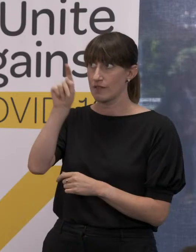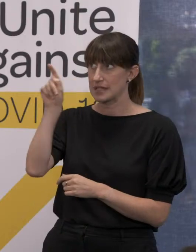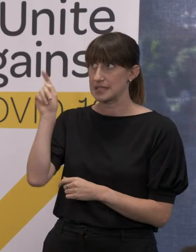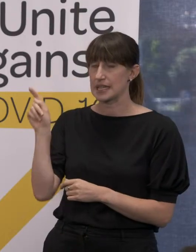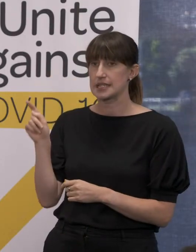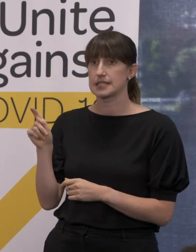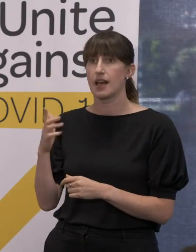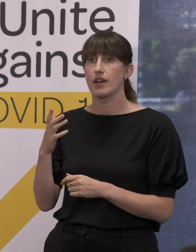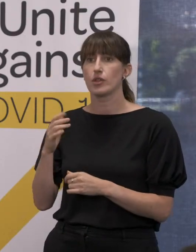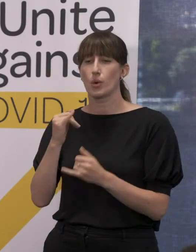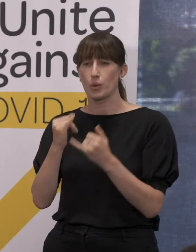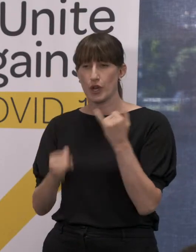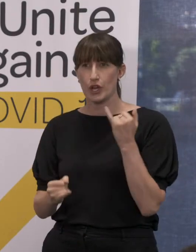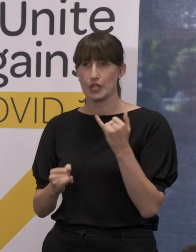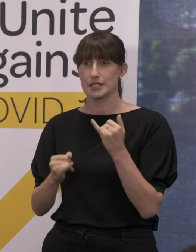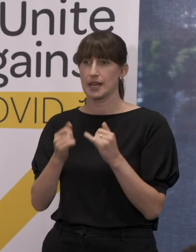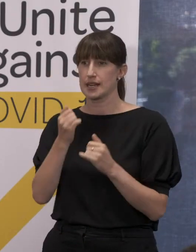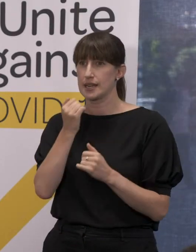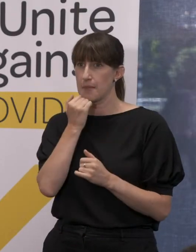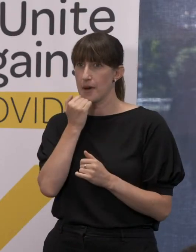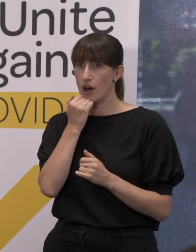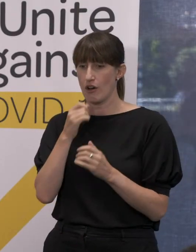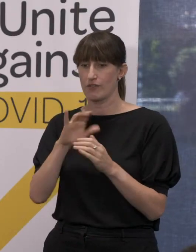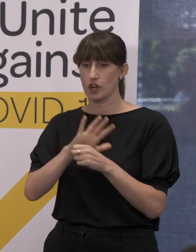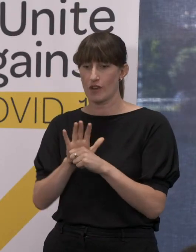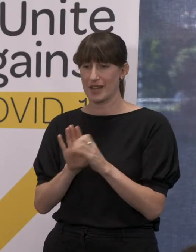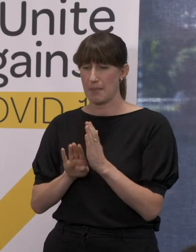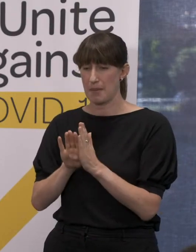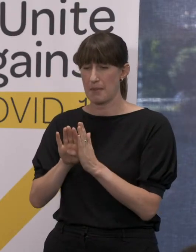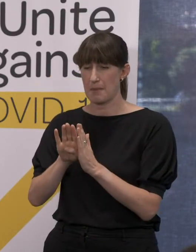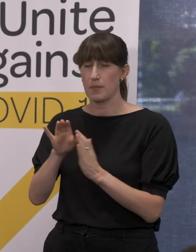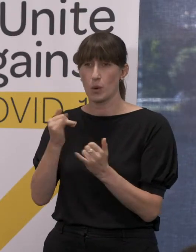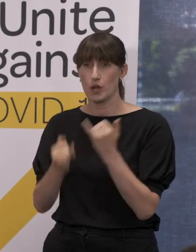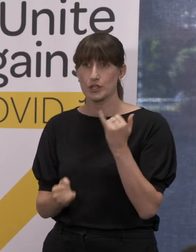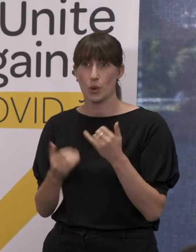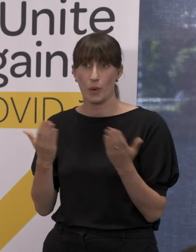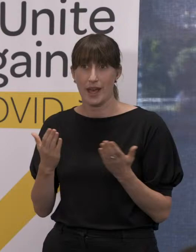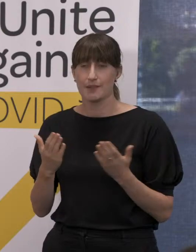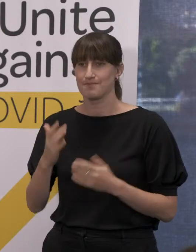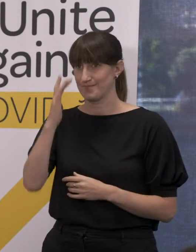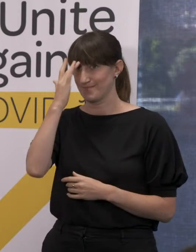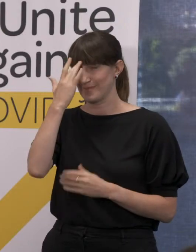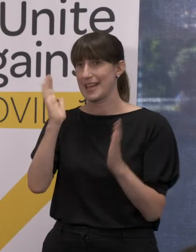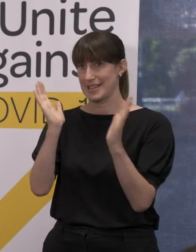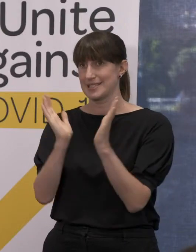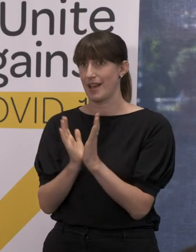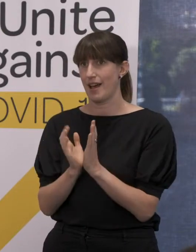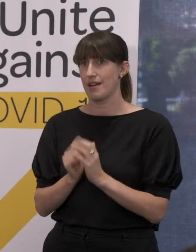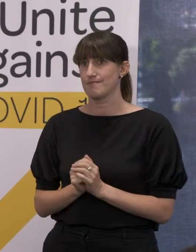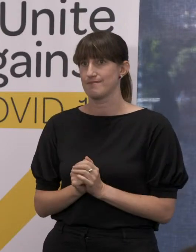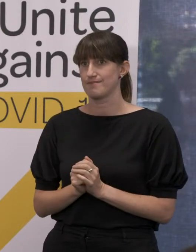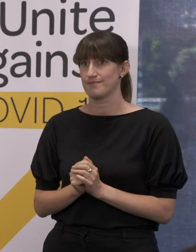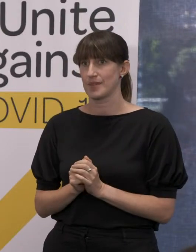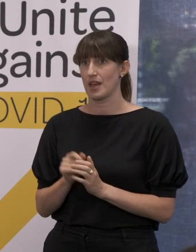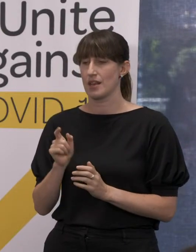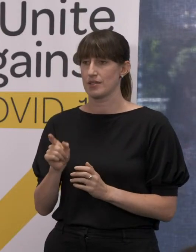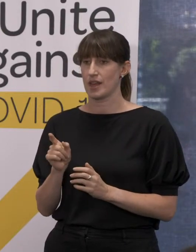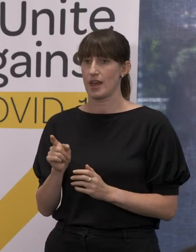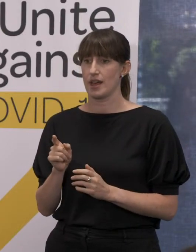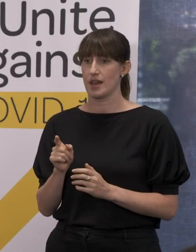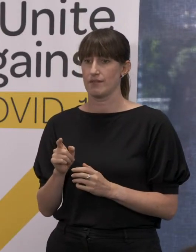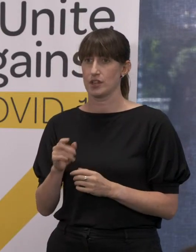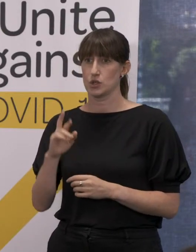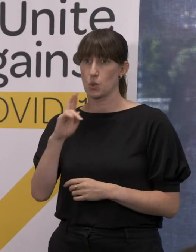rising rate in reported cases. It is the 3rd highest total number of cases since the start of the pandemic,